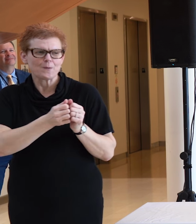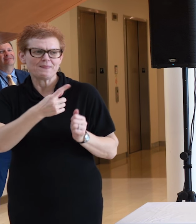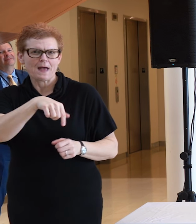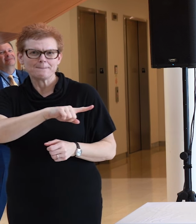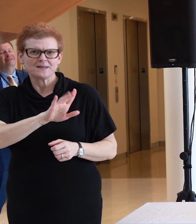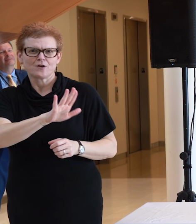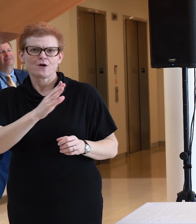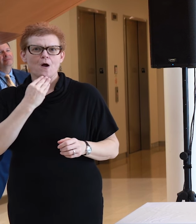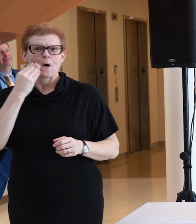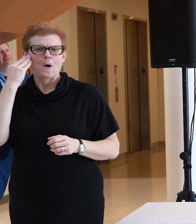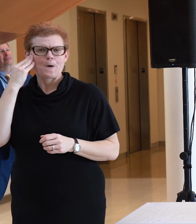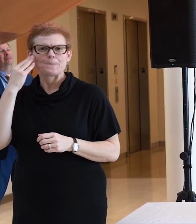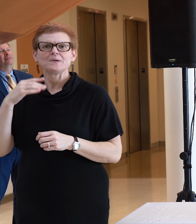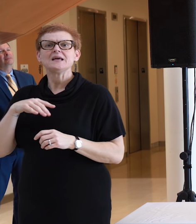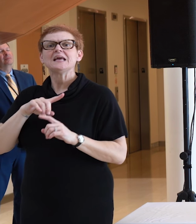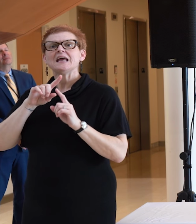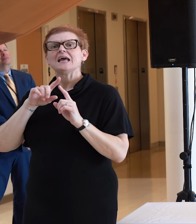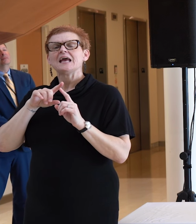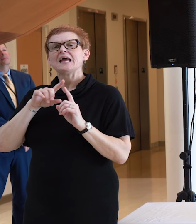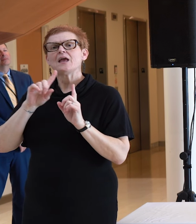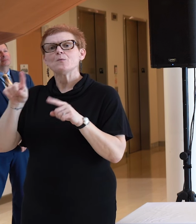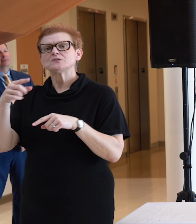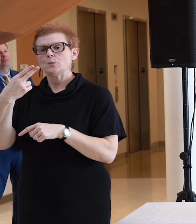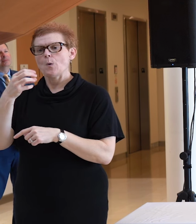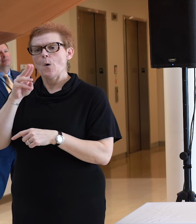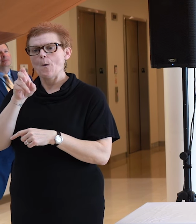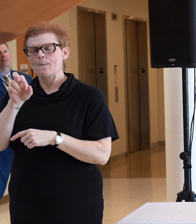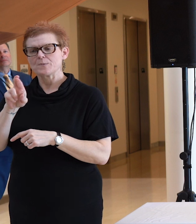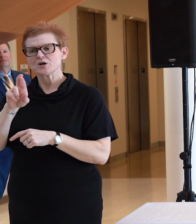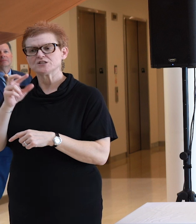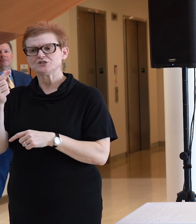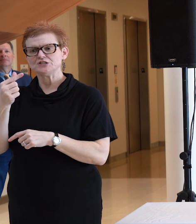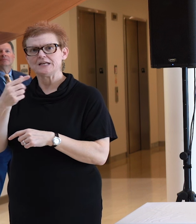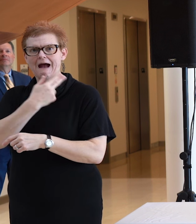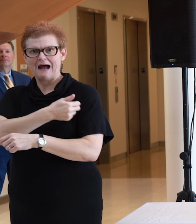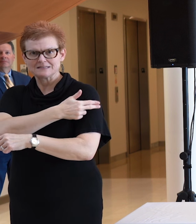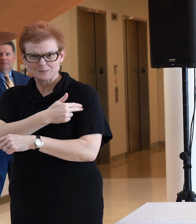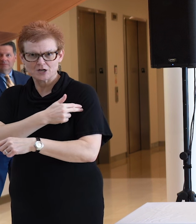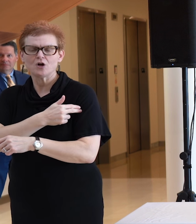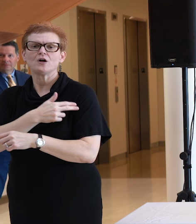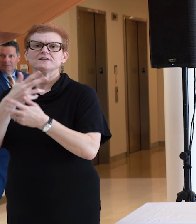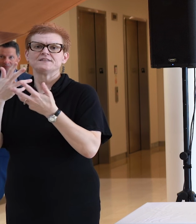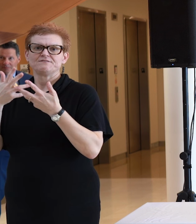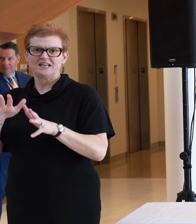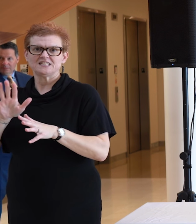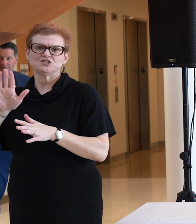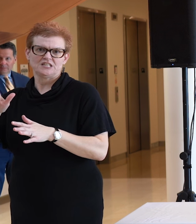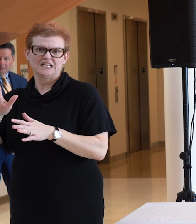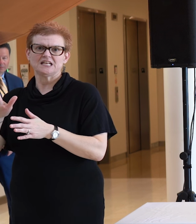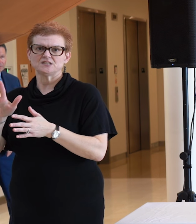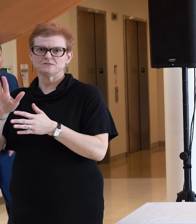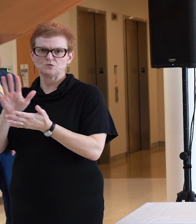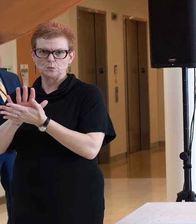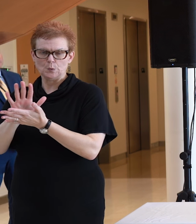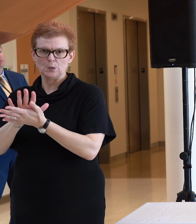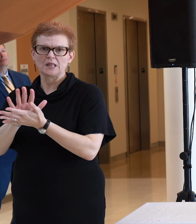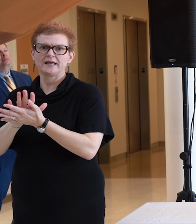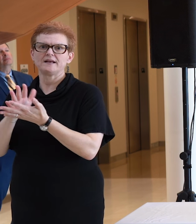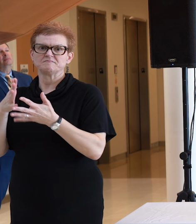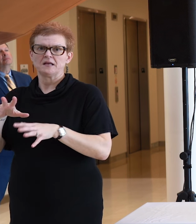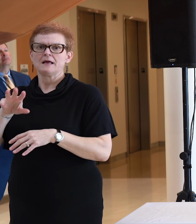DPH, he interned at Homer G. Phillips Hospital and completed his residency training at Robert Koch Hospital for TB and respiratory diseases, and received his